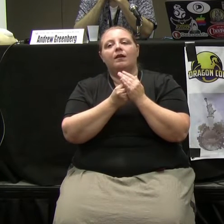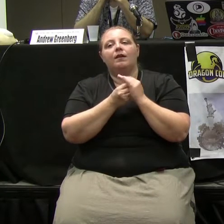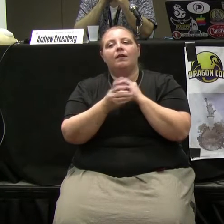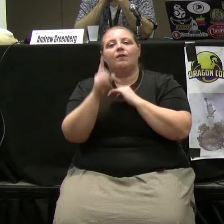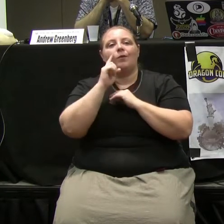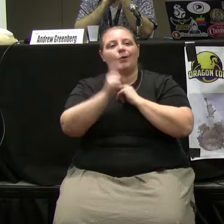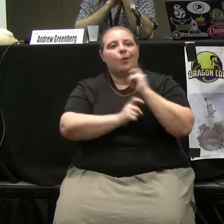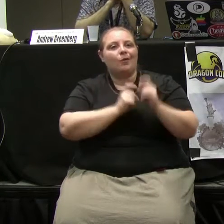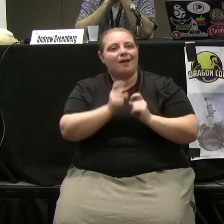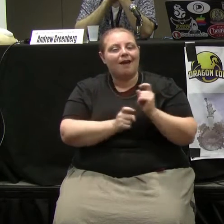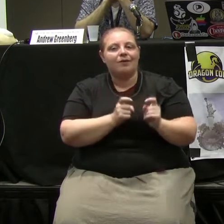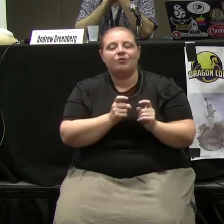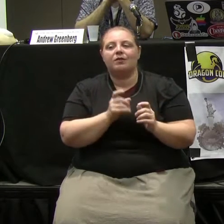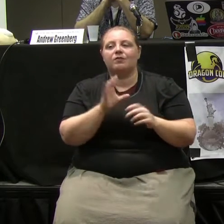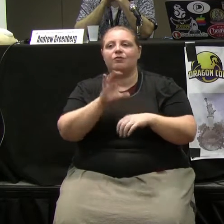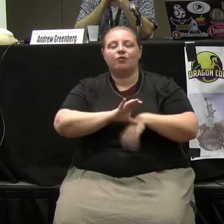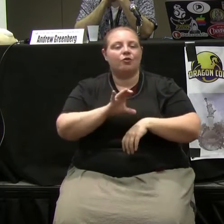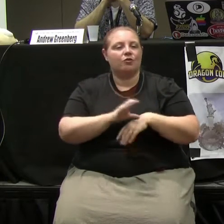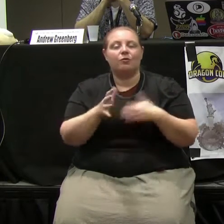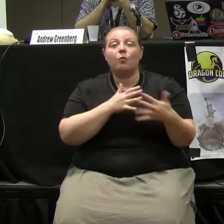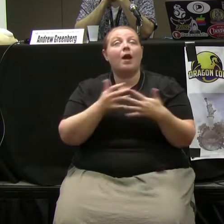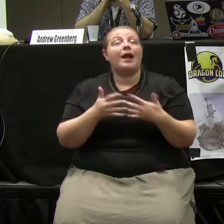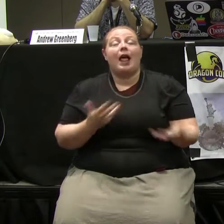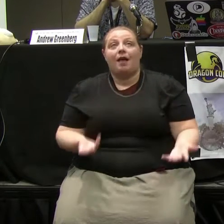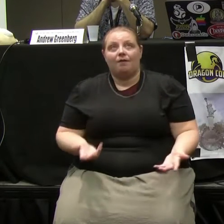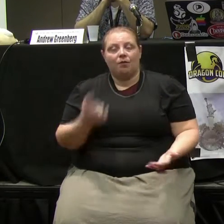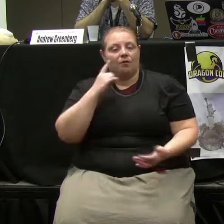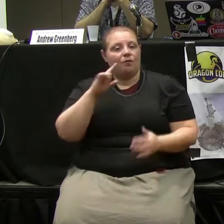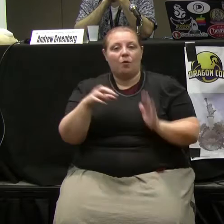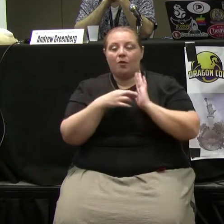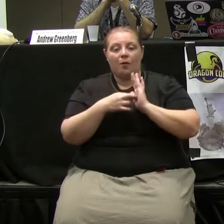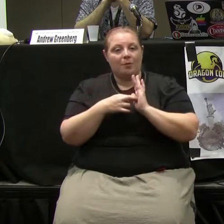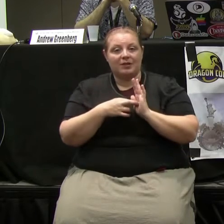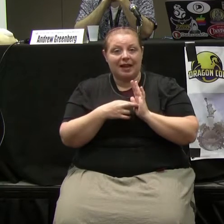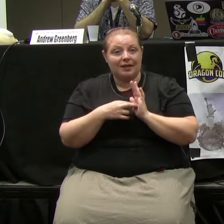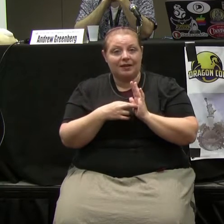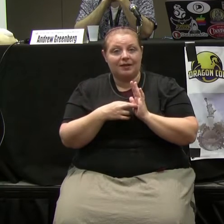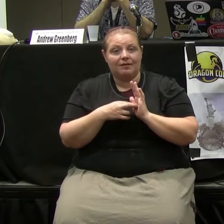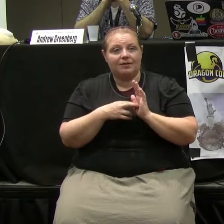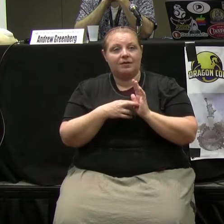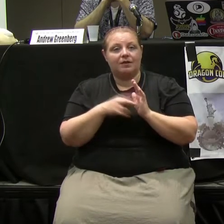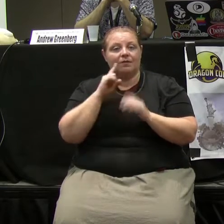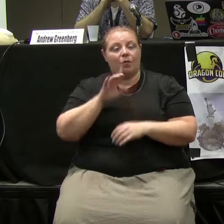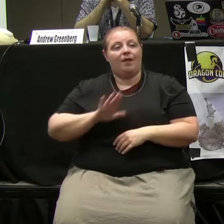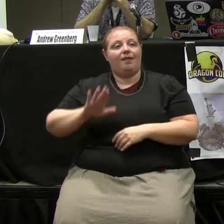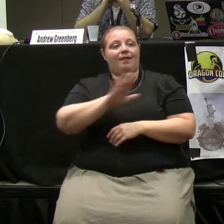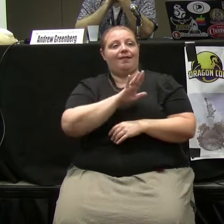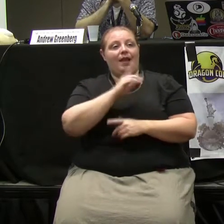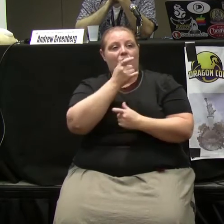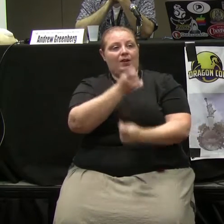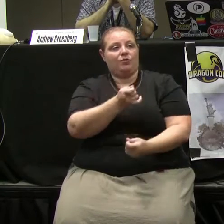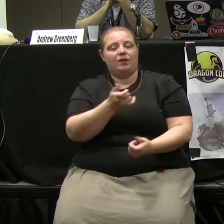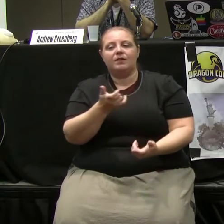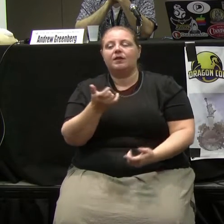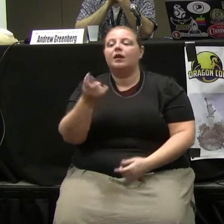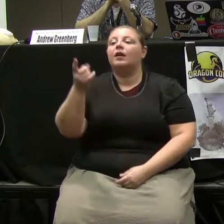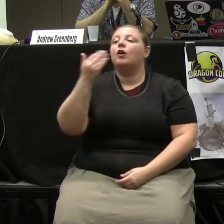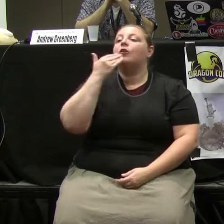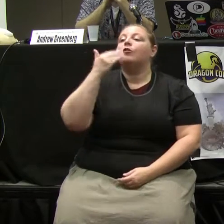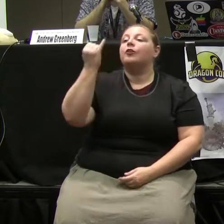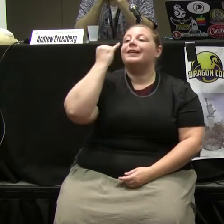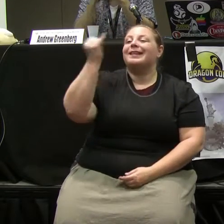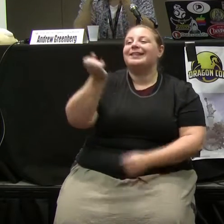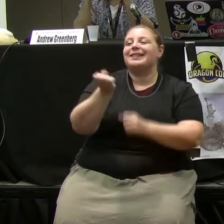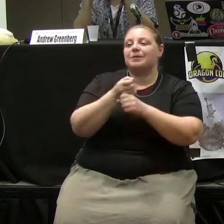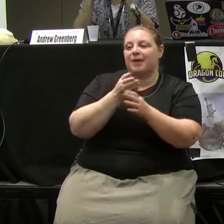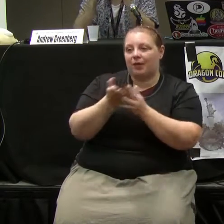the donation, like, you know, churches or whatever the case may be, of these representatives to meet their own interests? Good ideas do make it